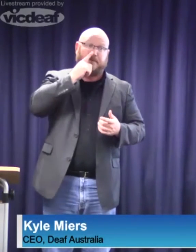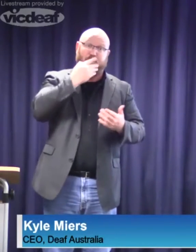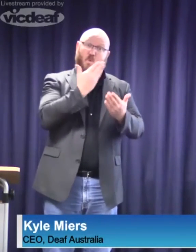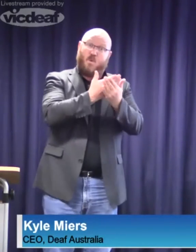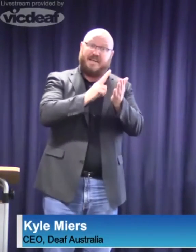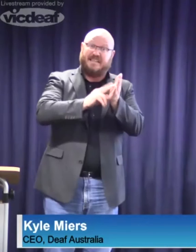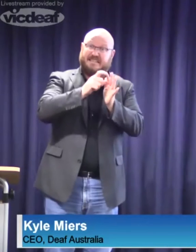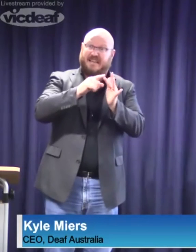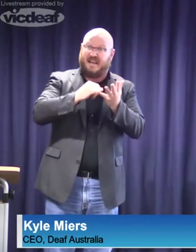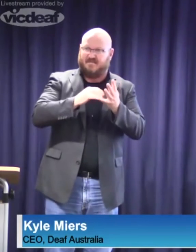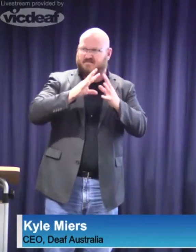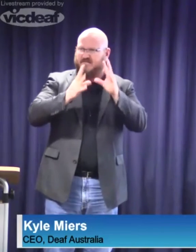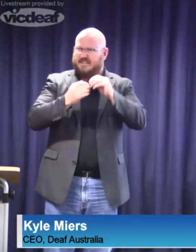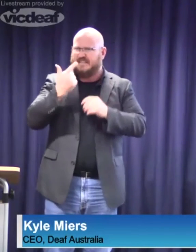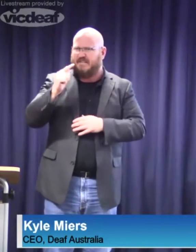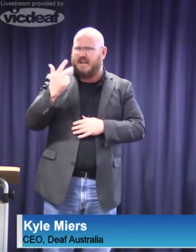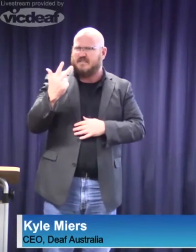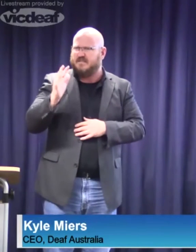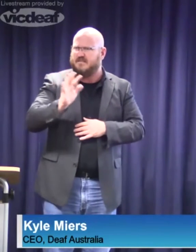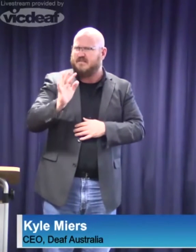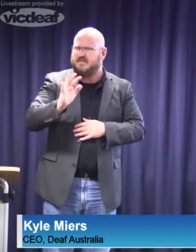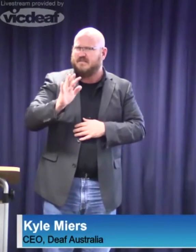but fundamentally,